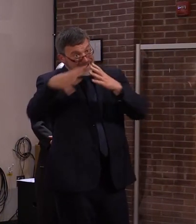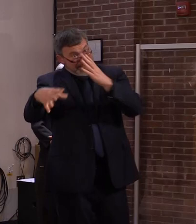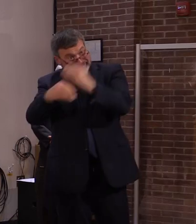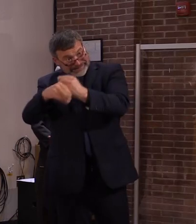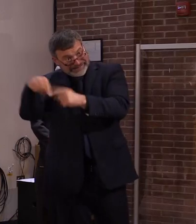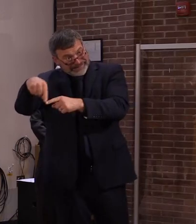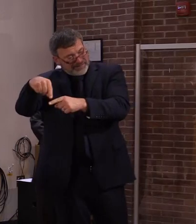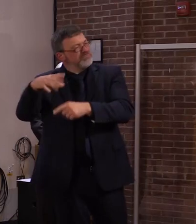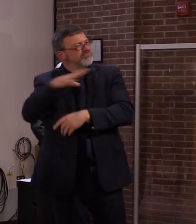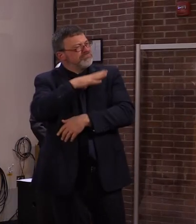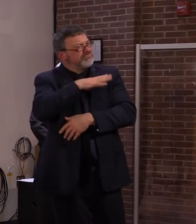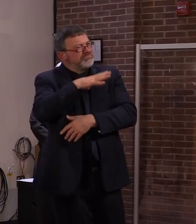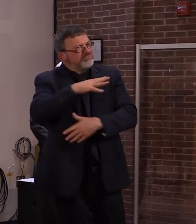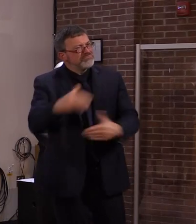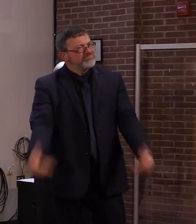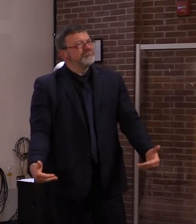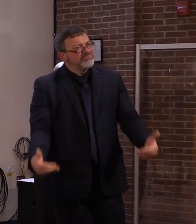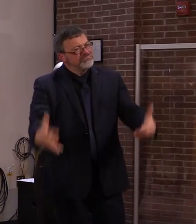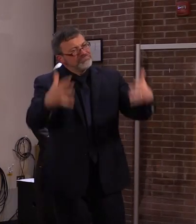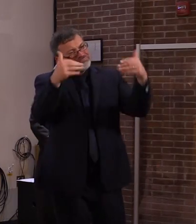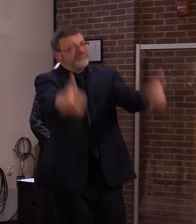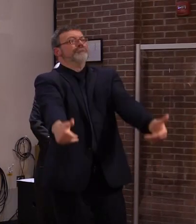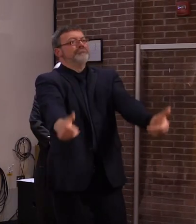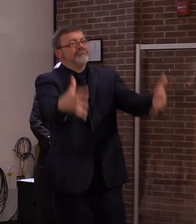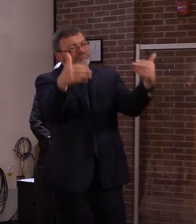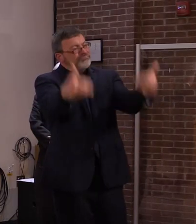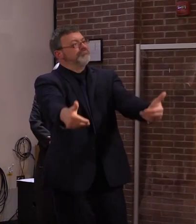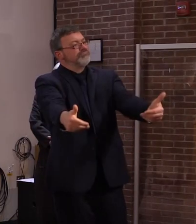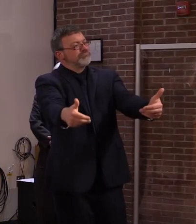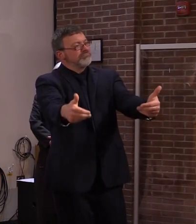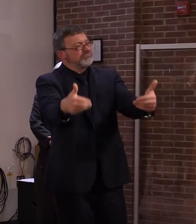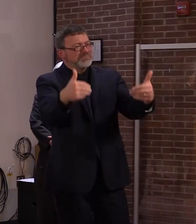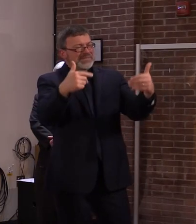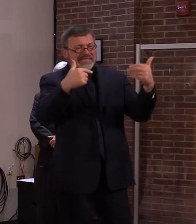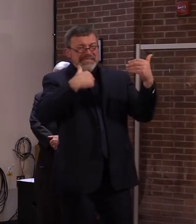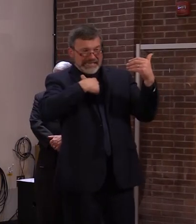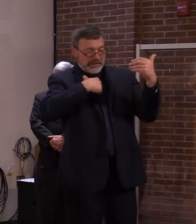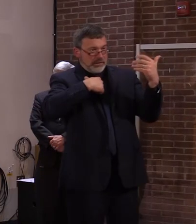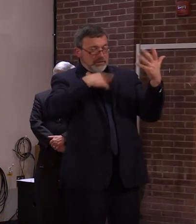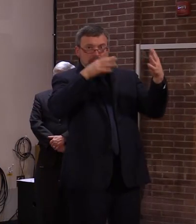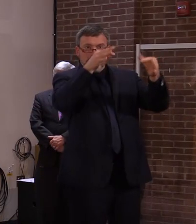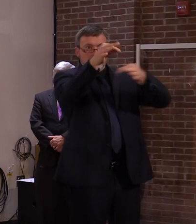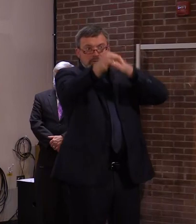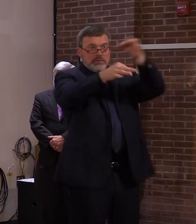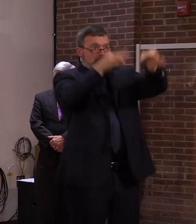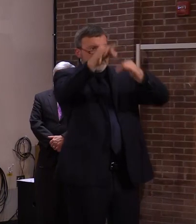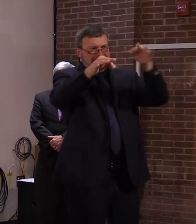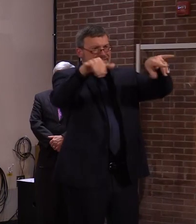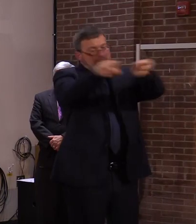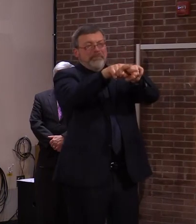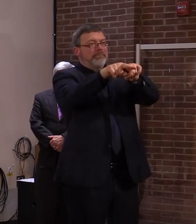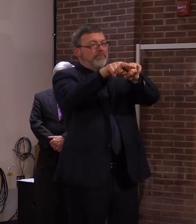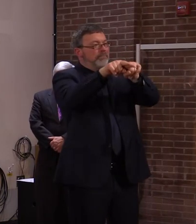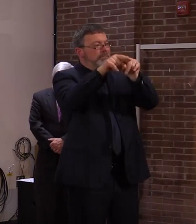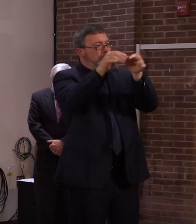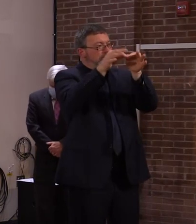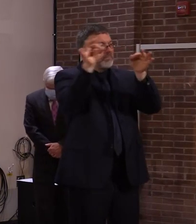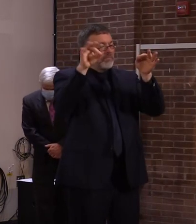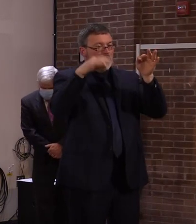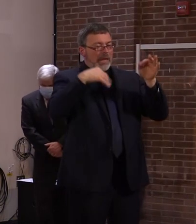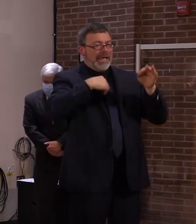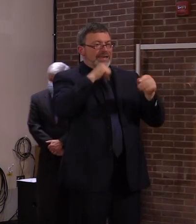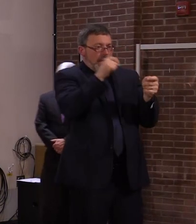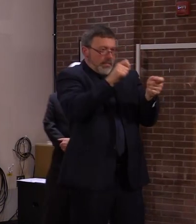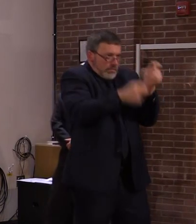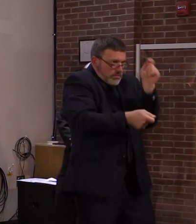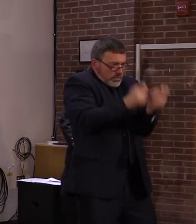booster. So I think we've been clear that there's a lot of flexibility there. And if you read the conditions